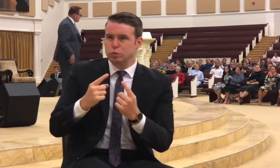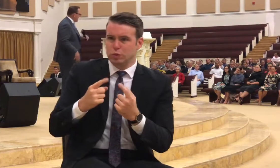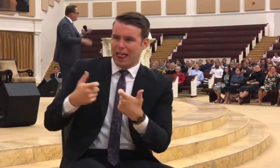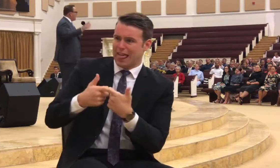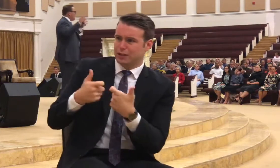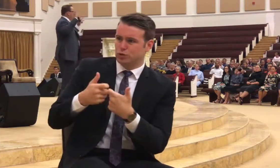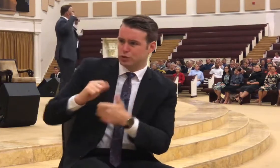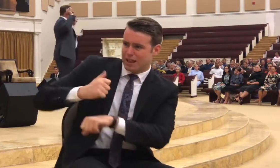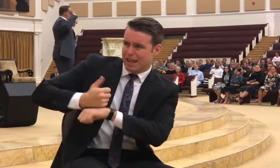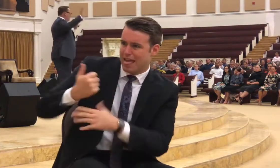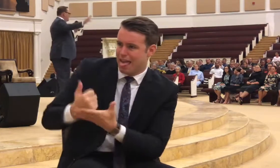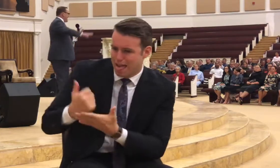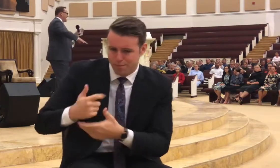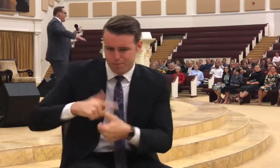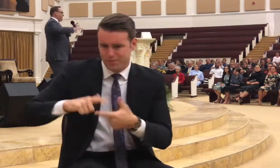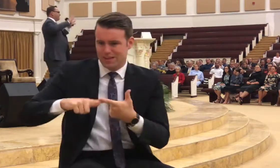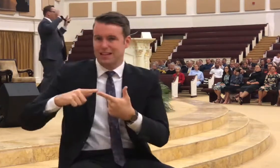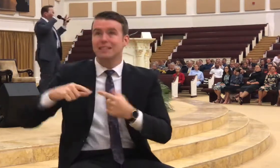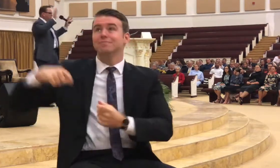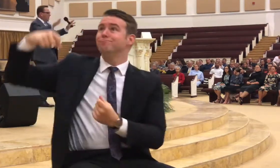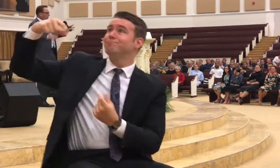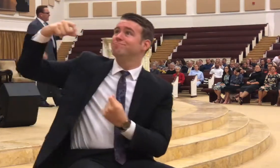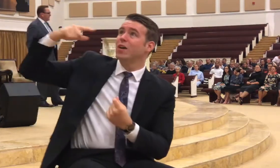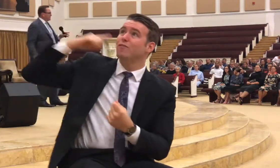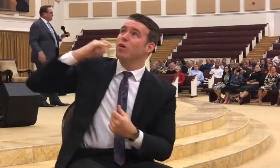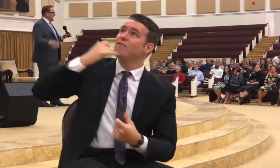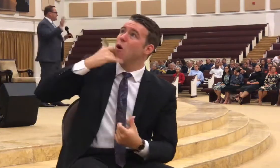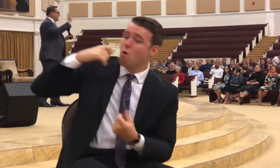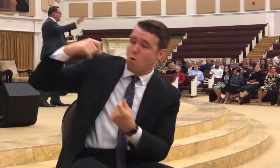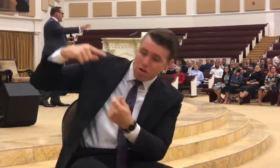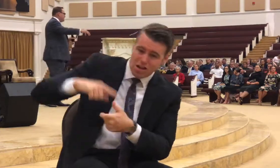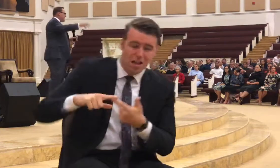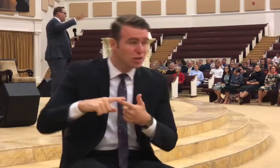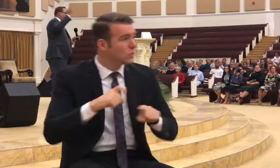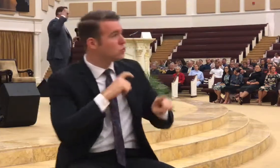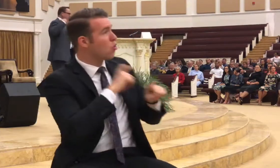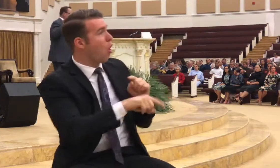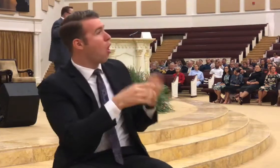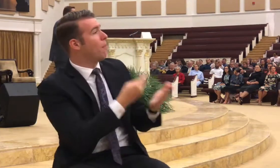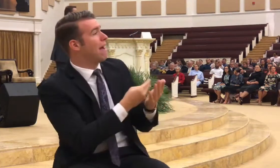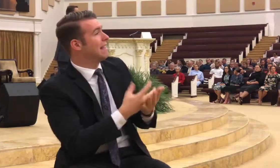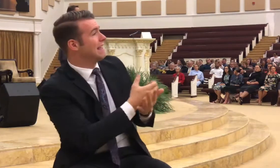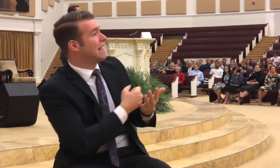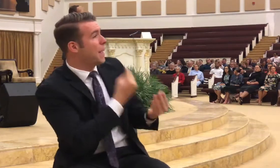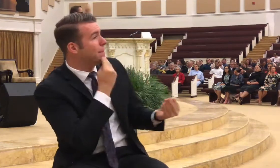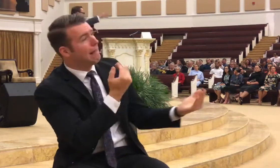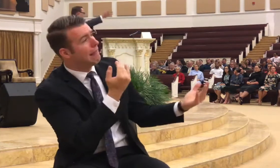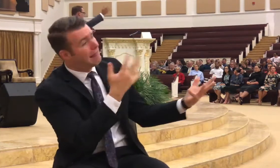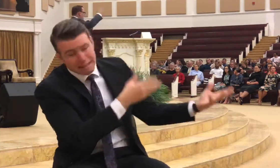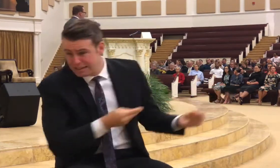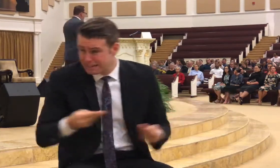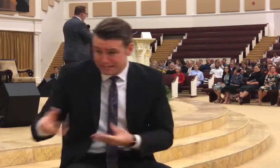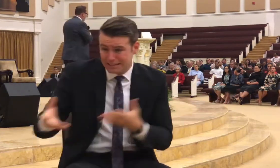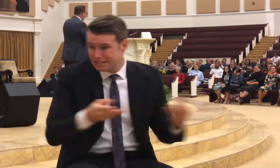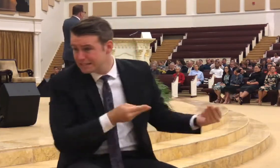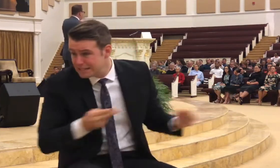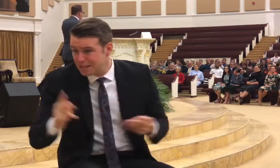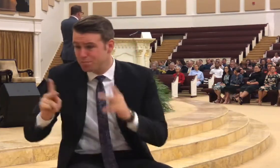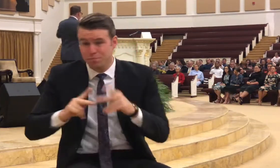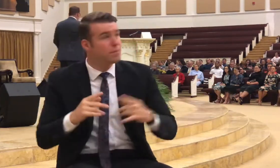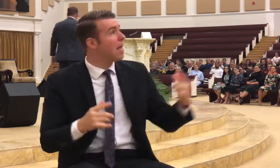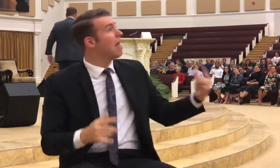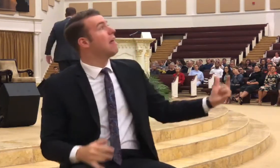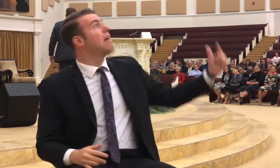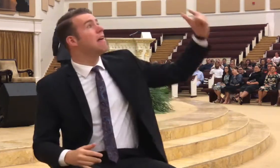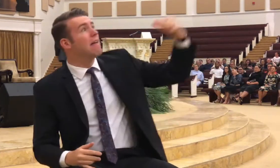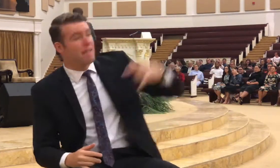Electricity was down, getting a hold of satellite phones, calling people in the United States, getting money, getting meals, getting them on boats, getting them on planes, getting them